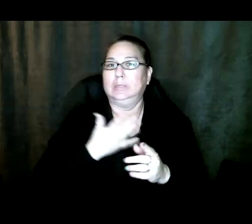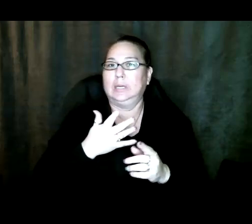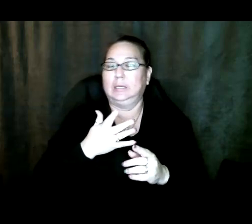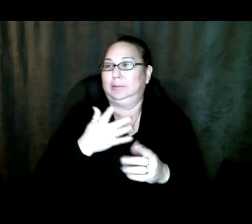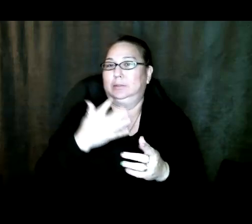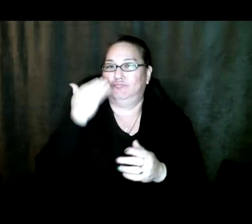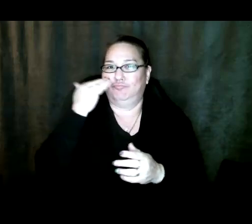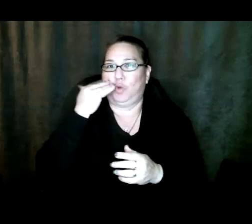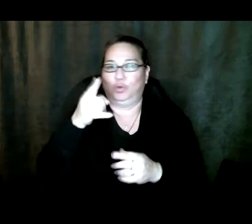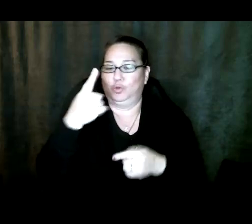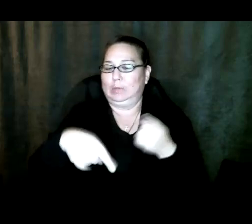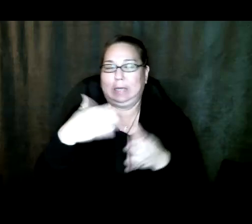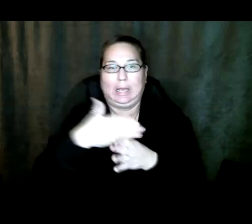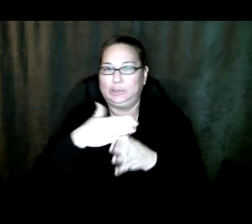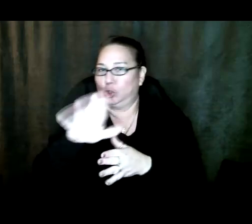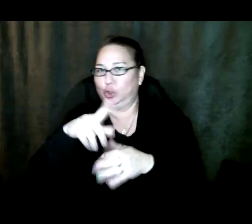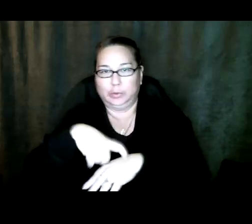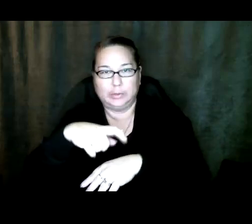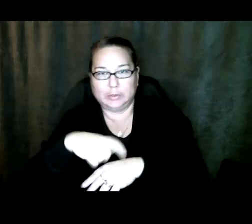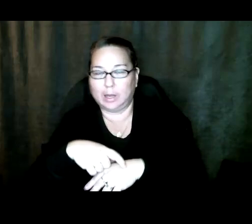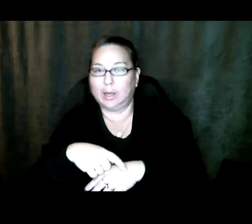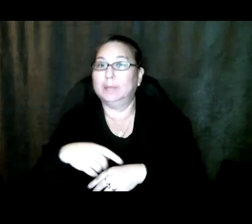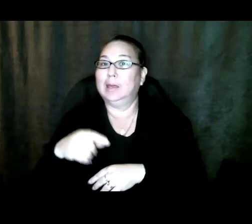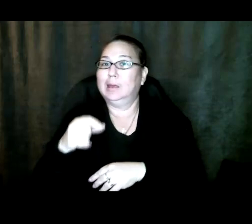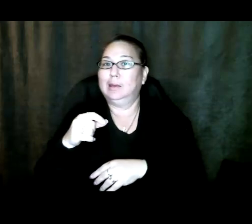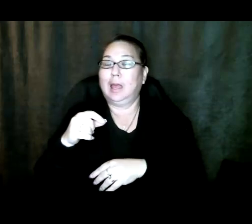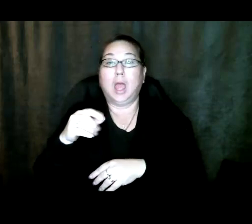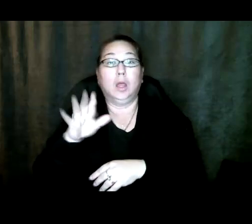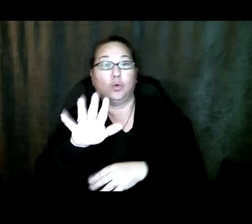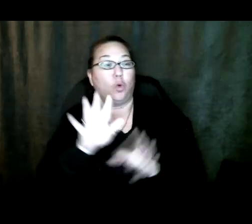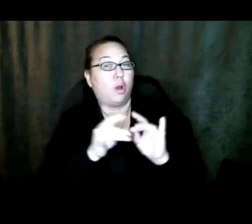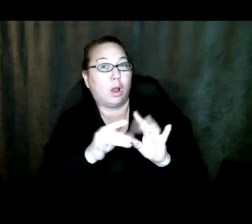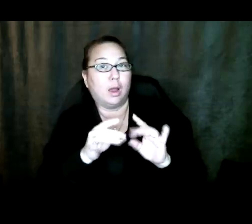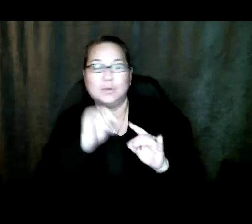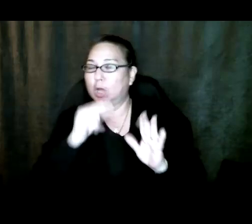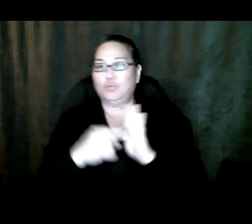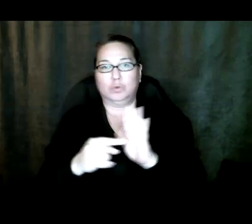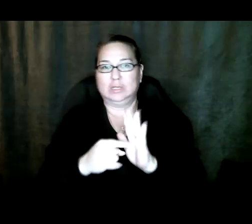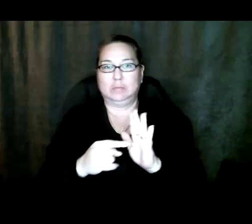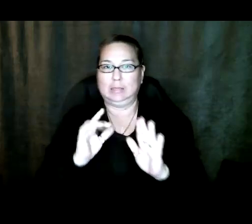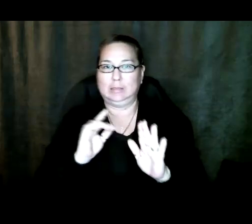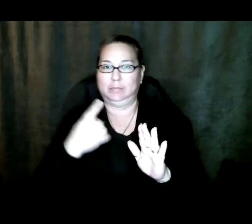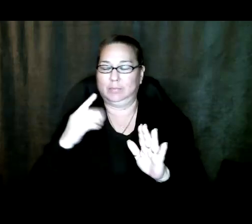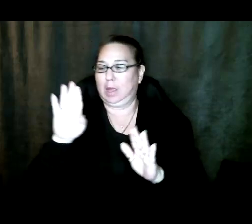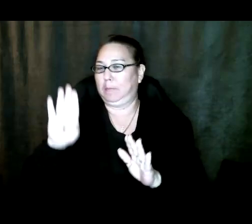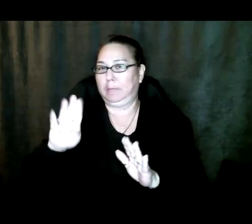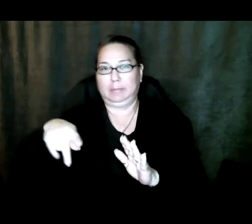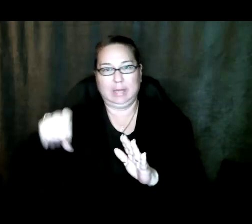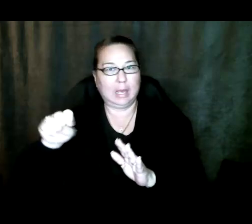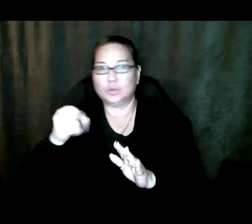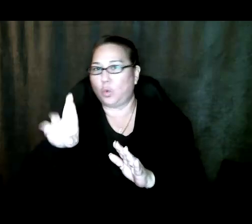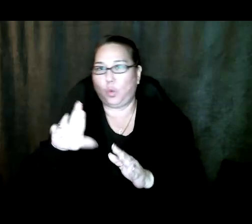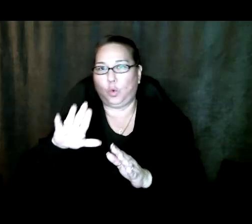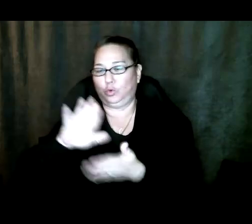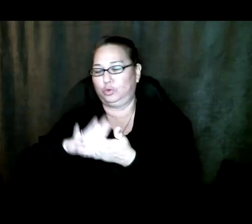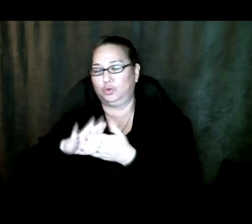Please note the comments of any public speaker do not represent the Boston Public Schools or the Boston School Committee. Please state your name, affiliation, and